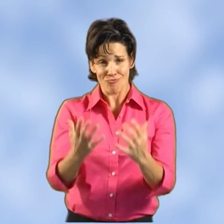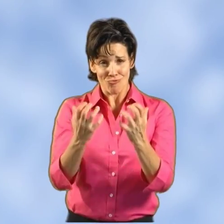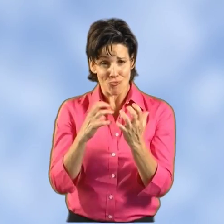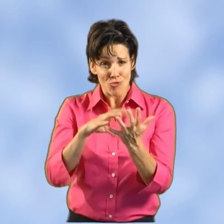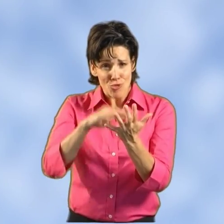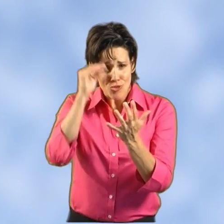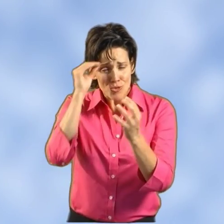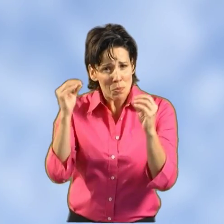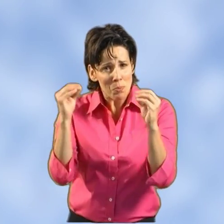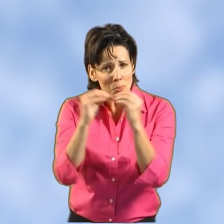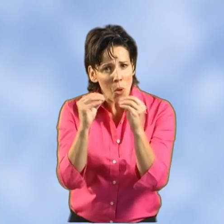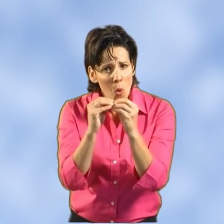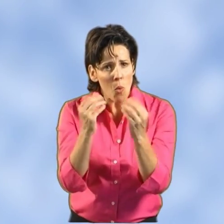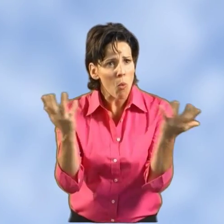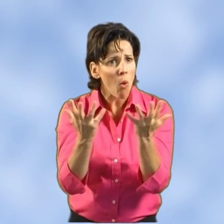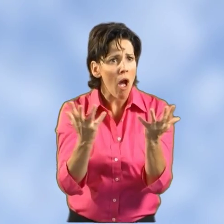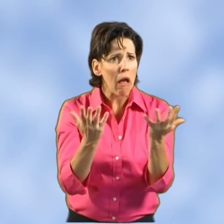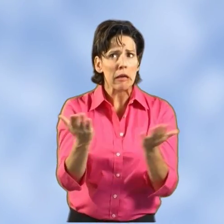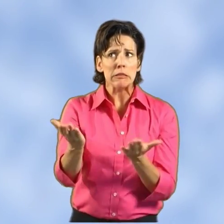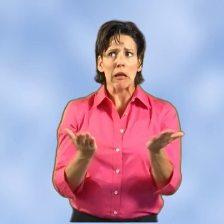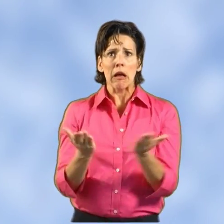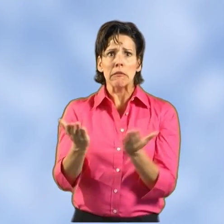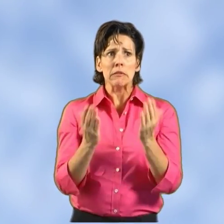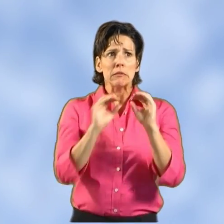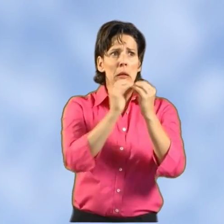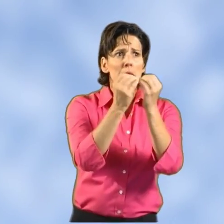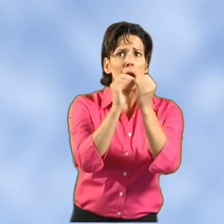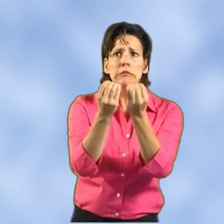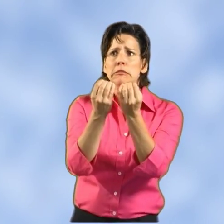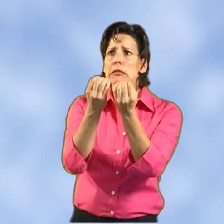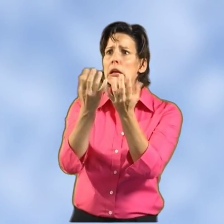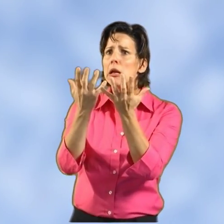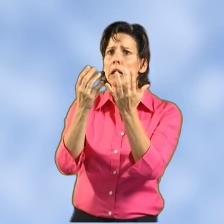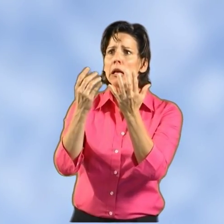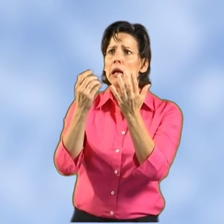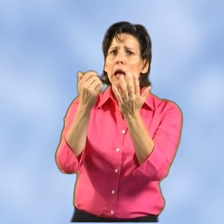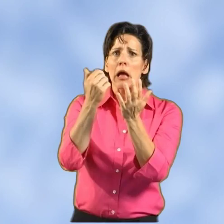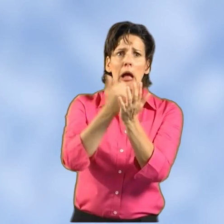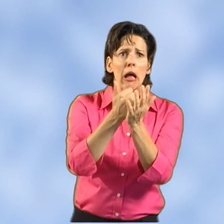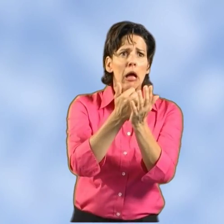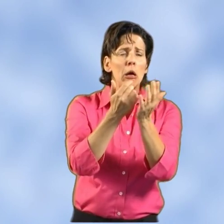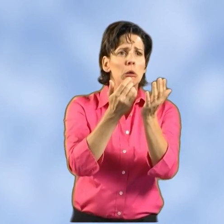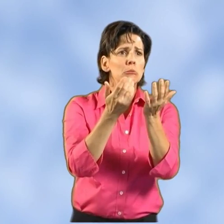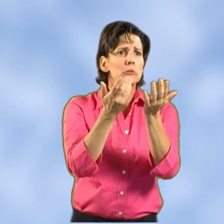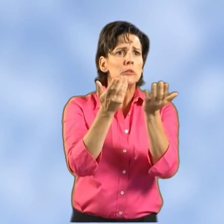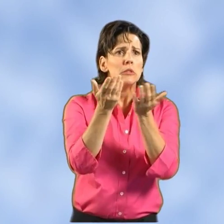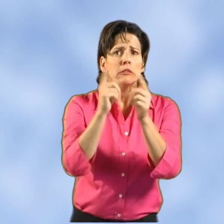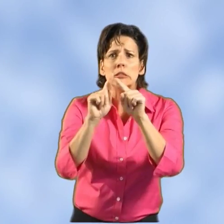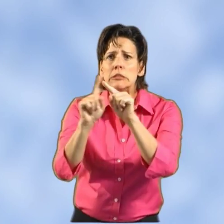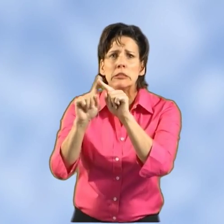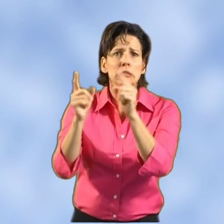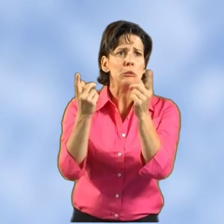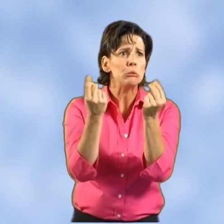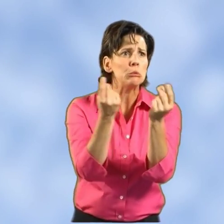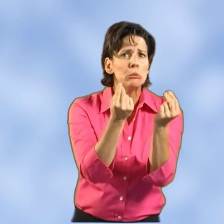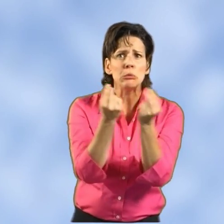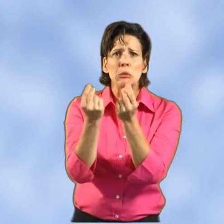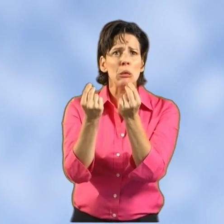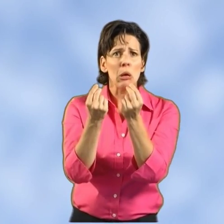Learn more about resources and the steps to take to ensure that every deaf and hard of hearing woman